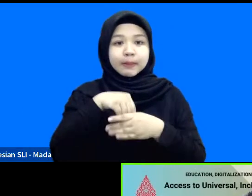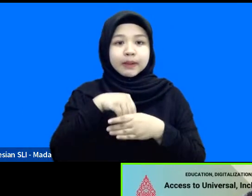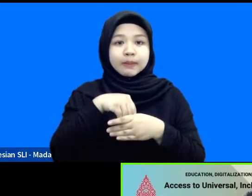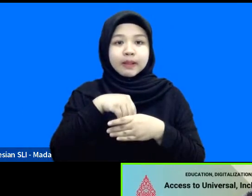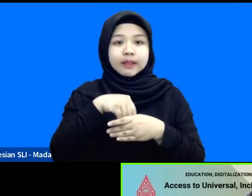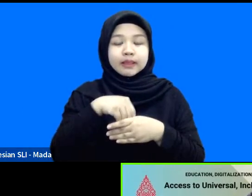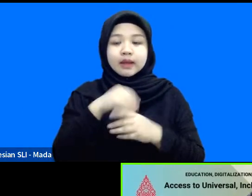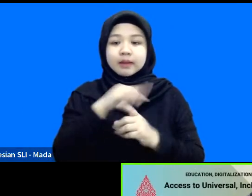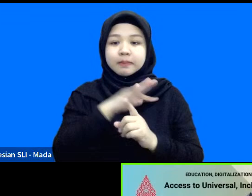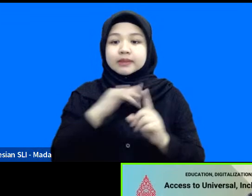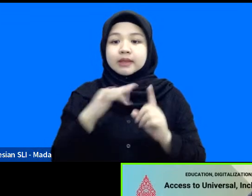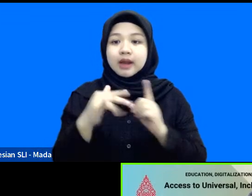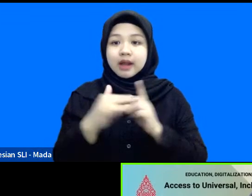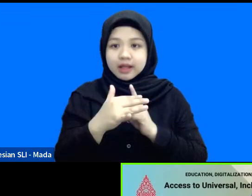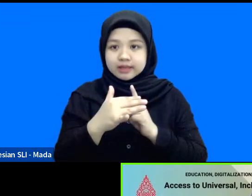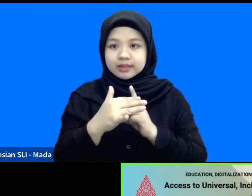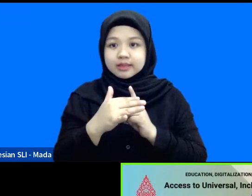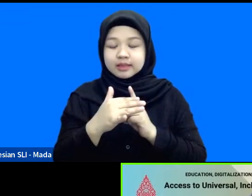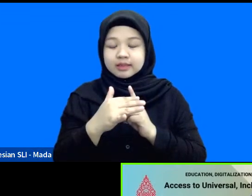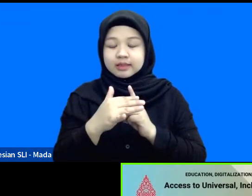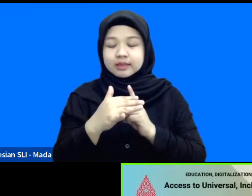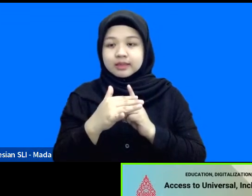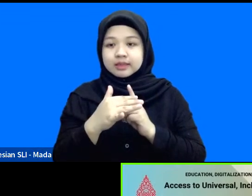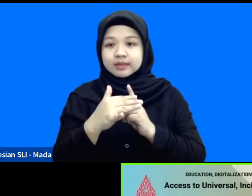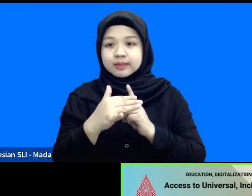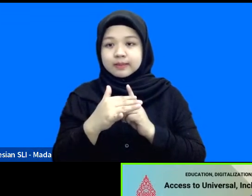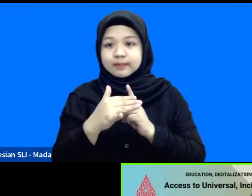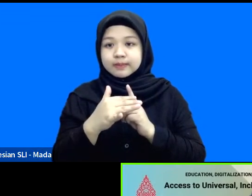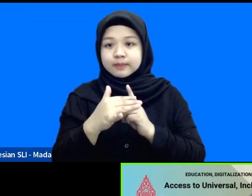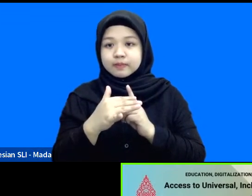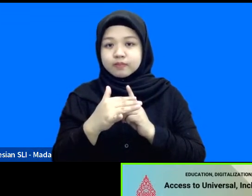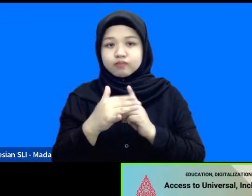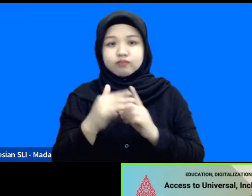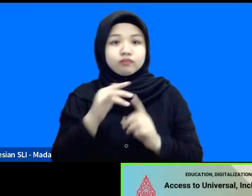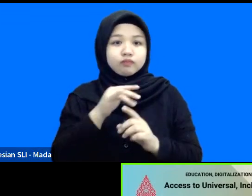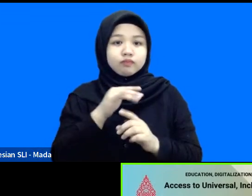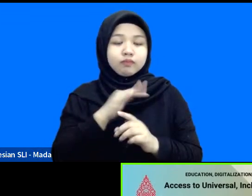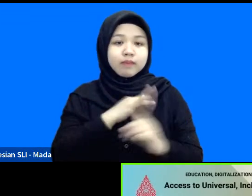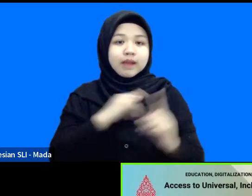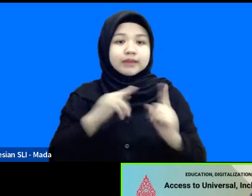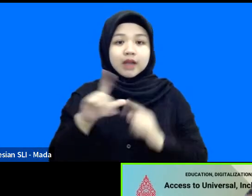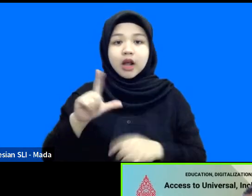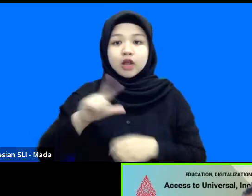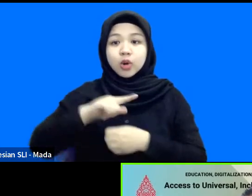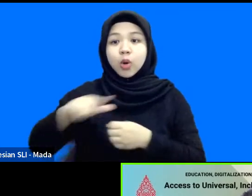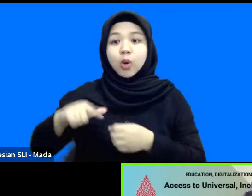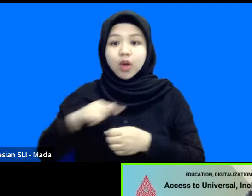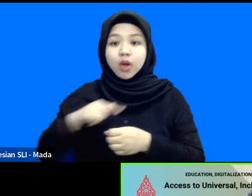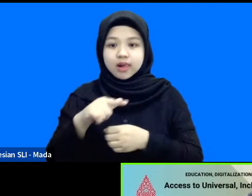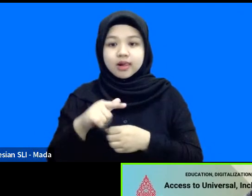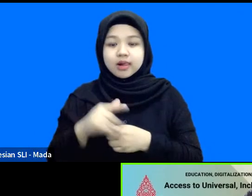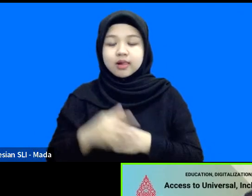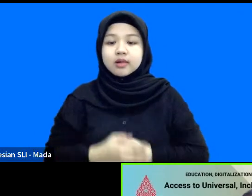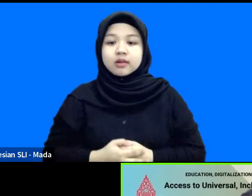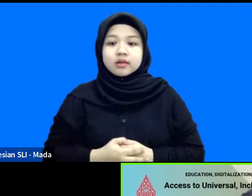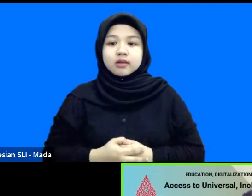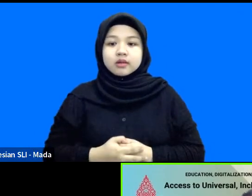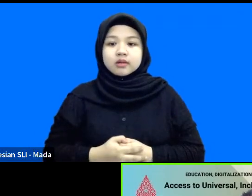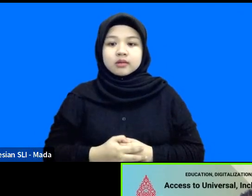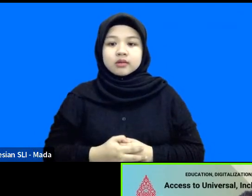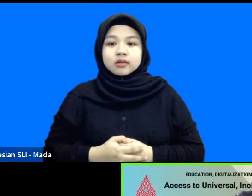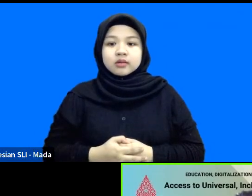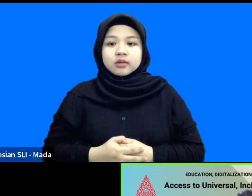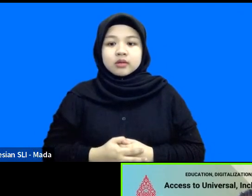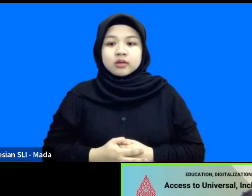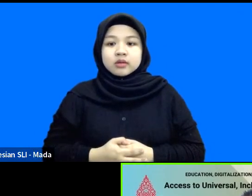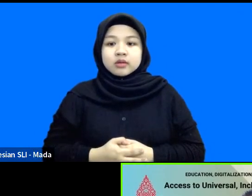cultural diversity in educational systems. And that will work at all levels from primary onwards. So getting in local